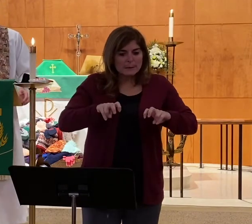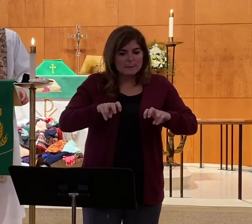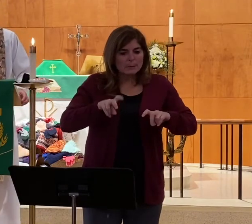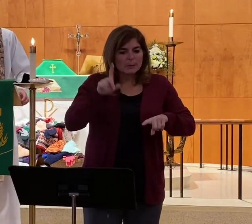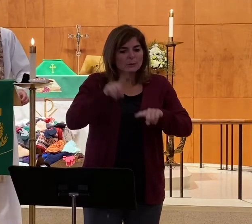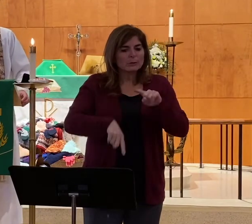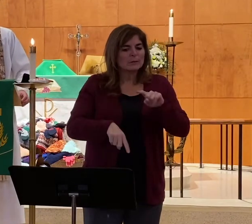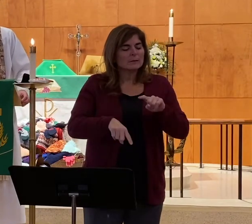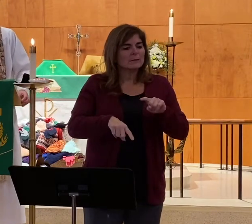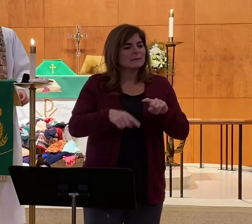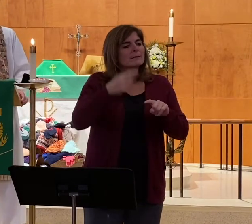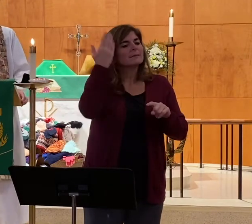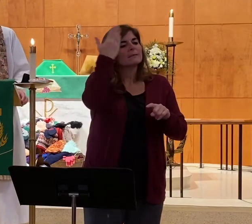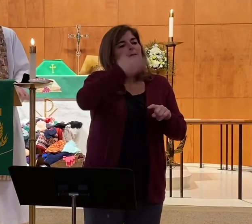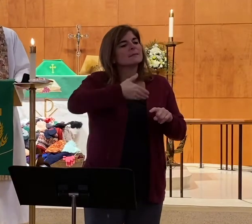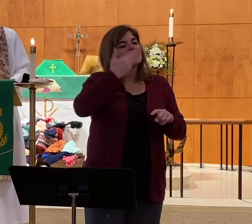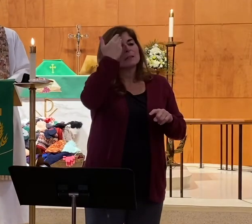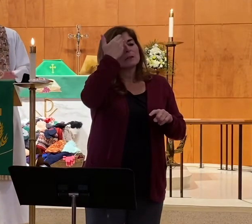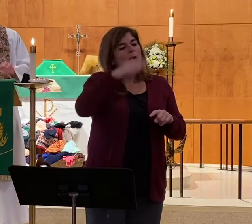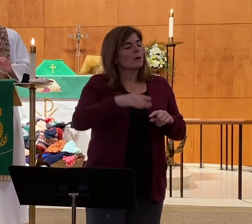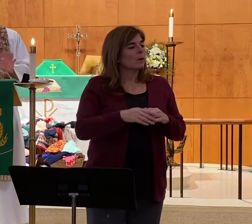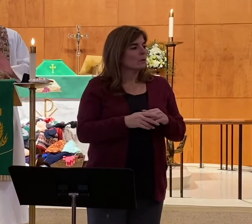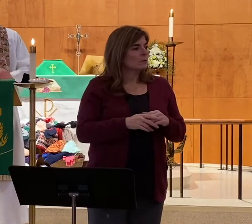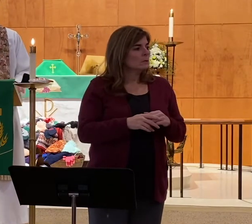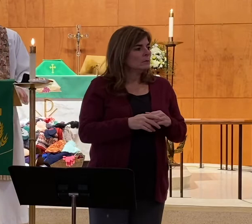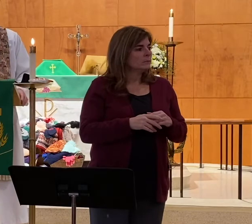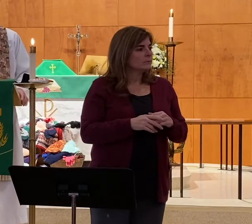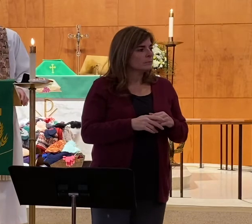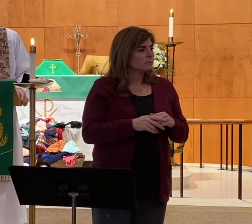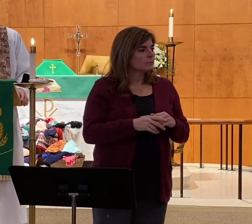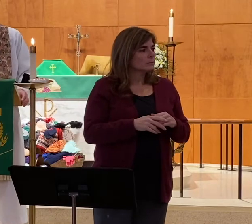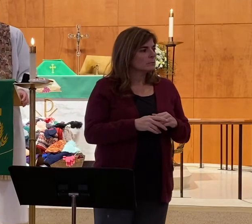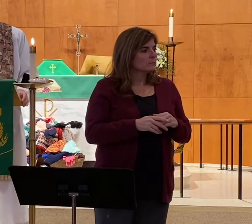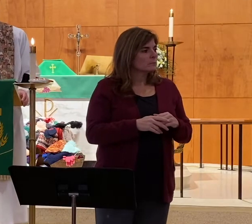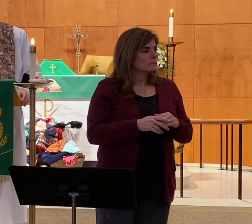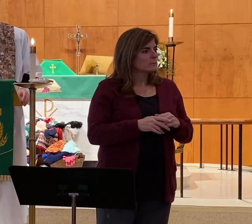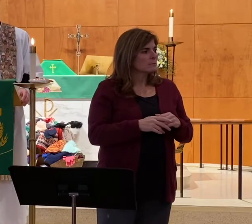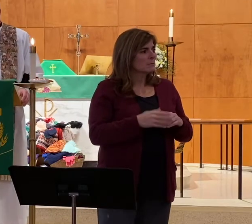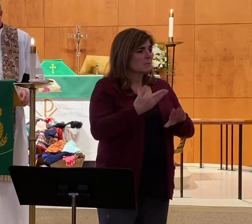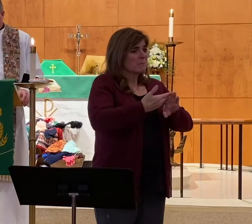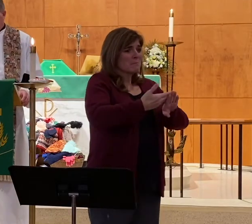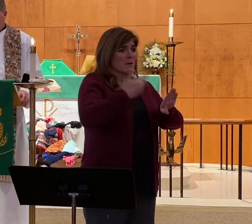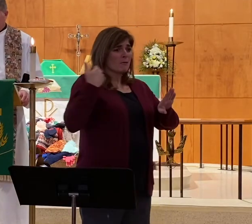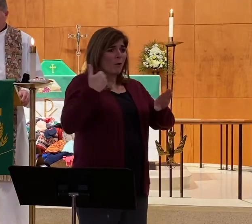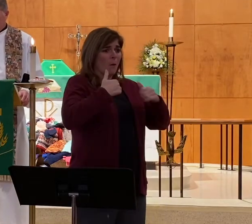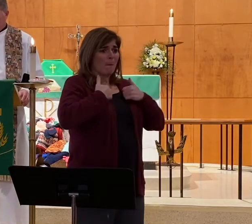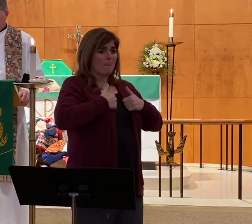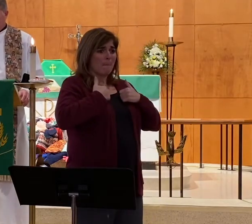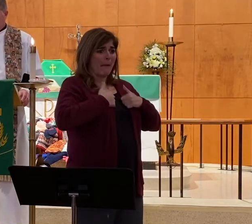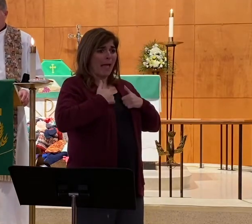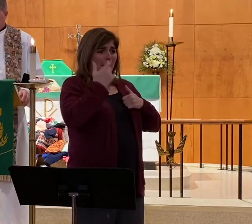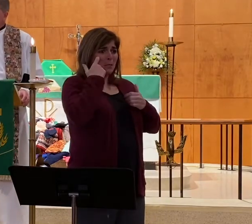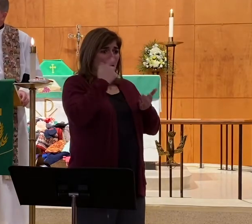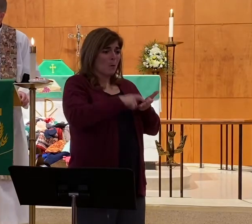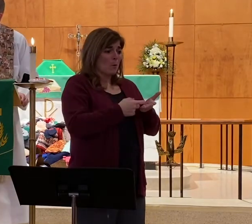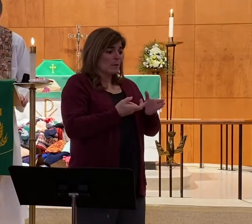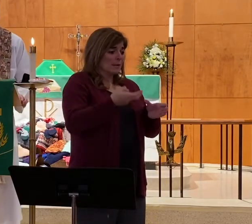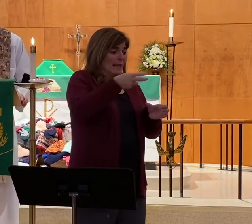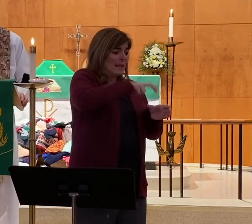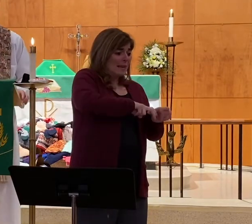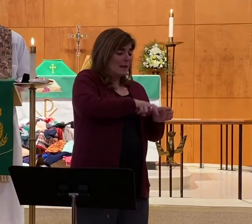along. He may have noticed the rising water in the bathtub hundreds of times before, but